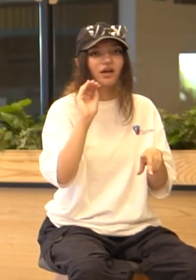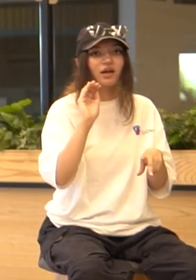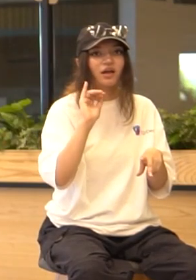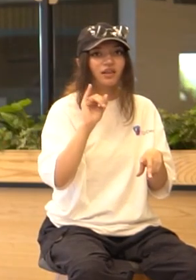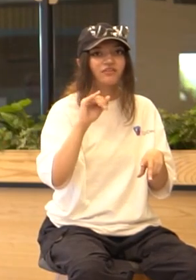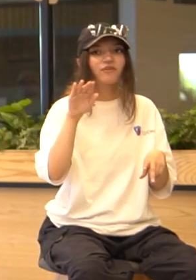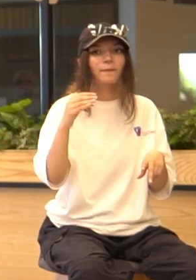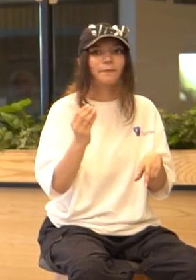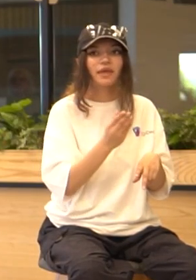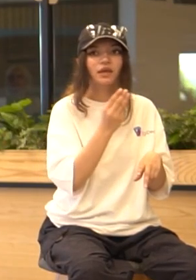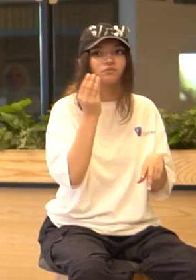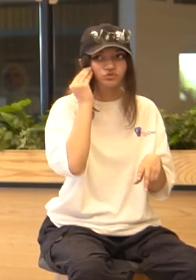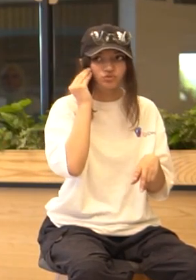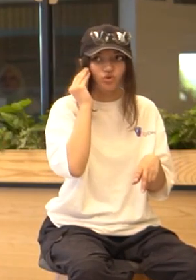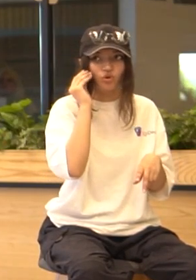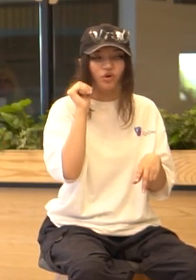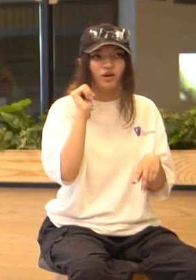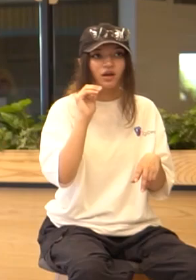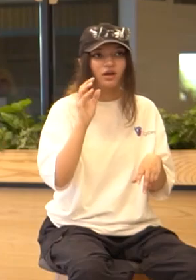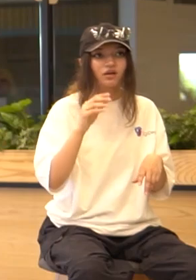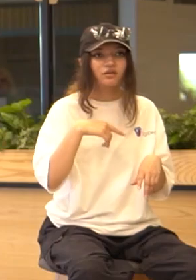by heart?